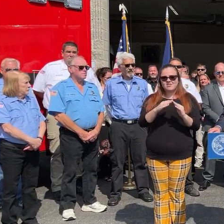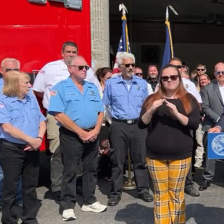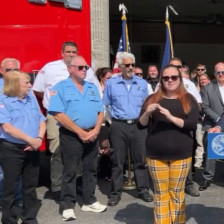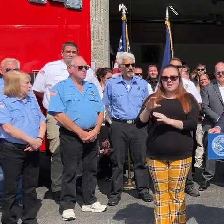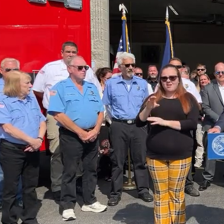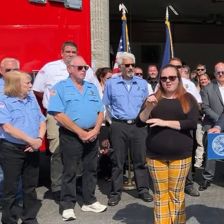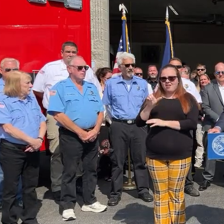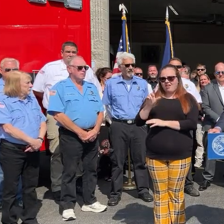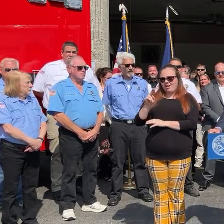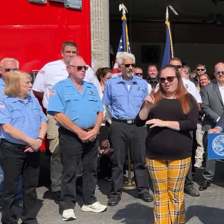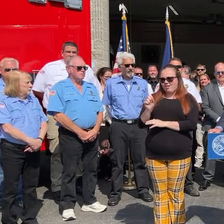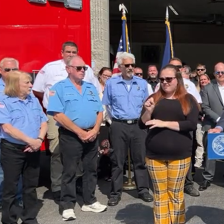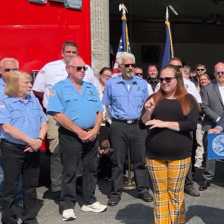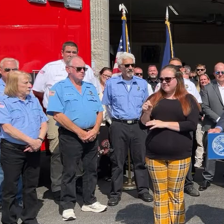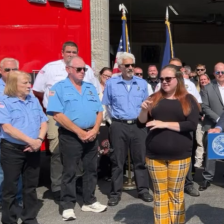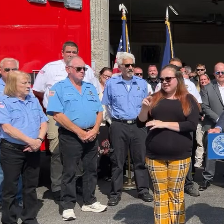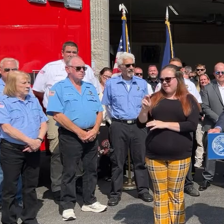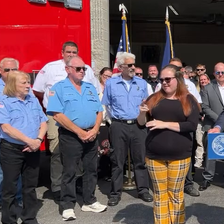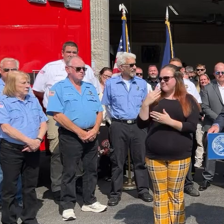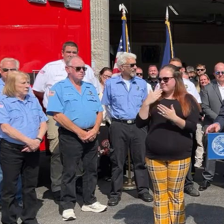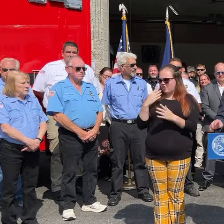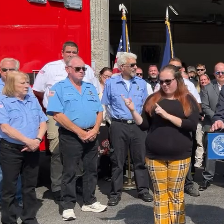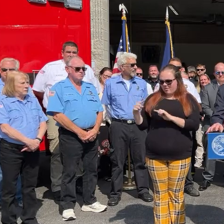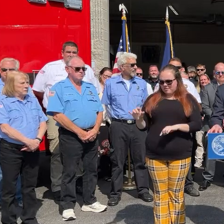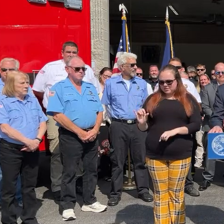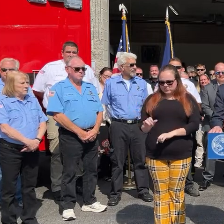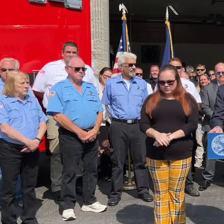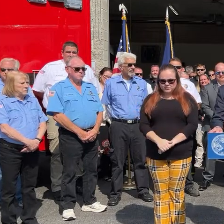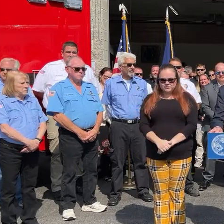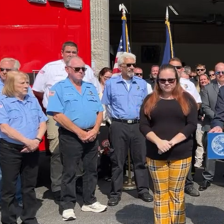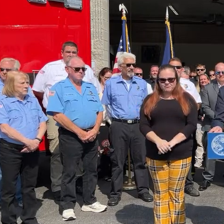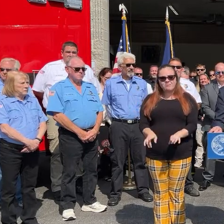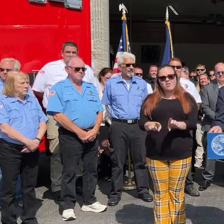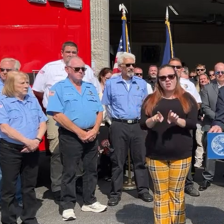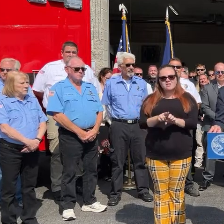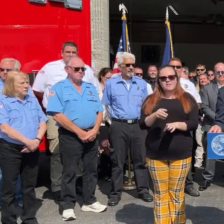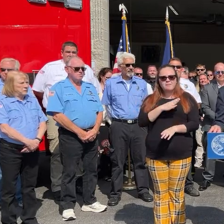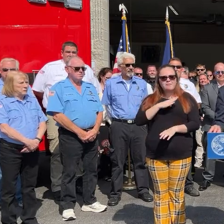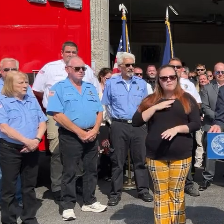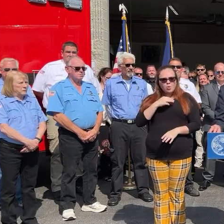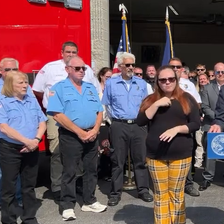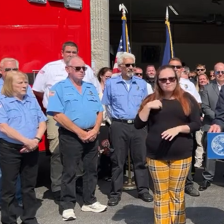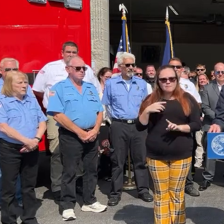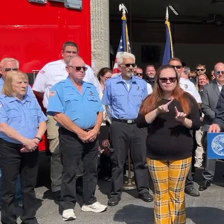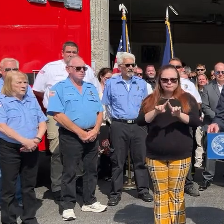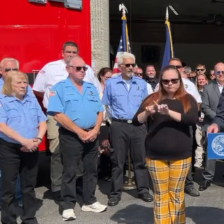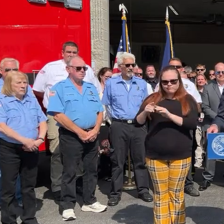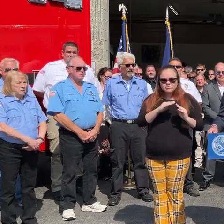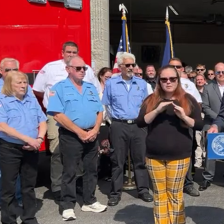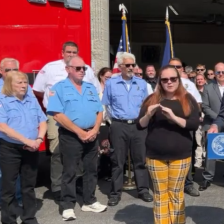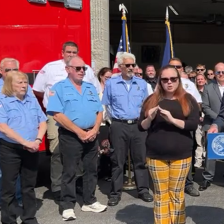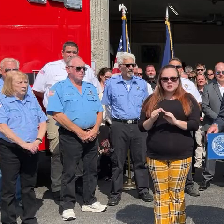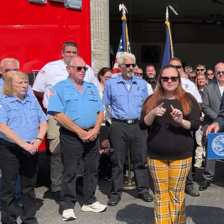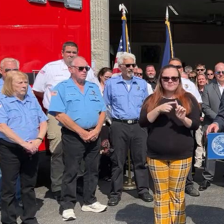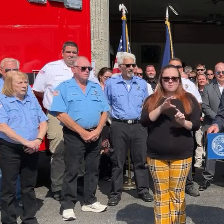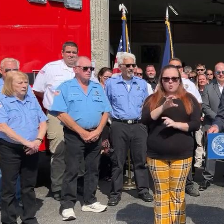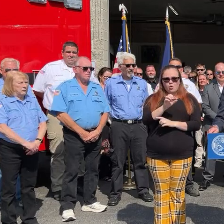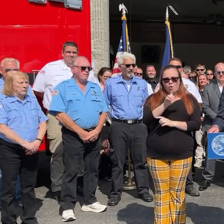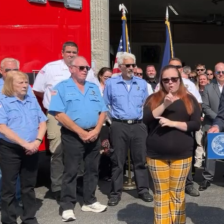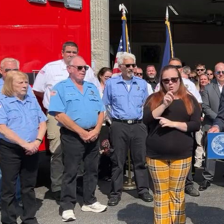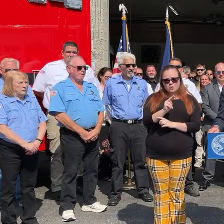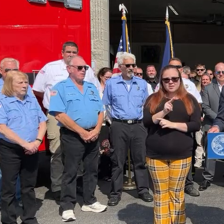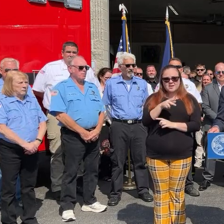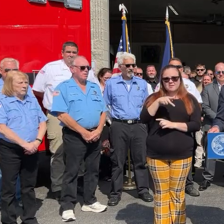of Collins, Supervisor Ken Martin. Thank you for being here as well. We also have board members from various communities. From the Colden board, we